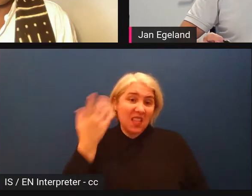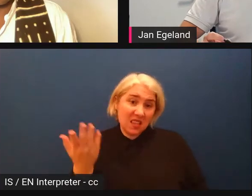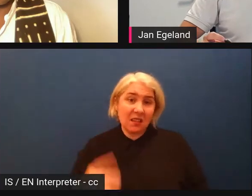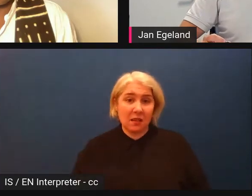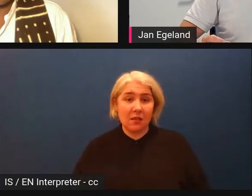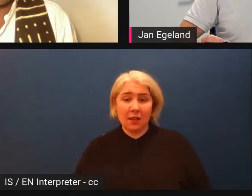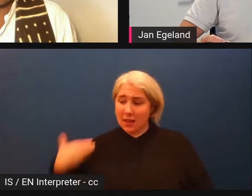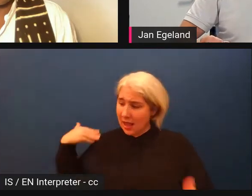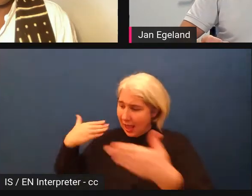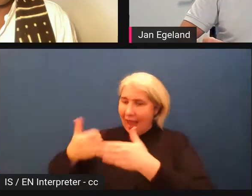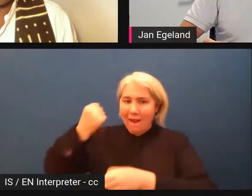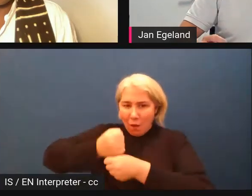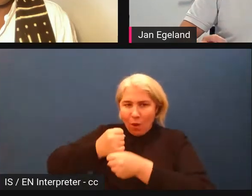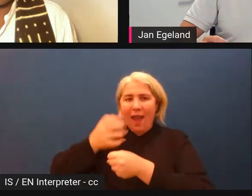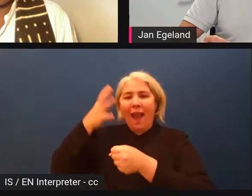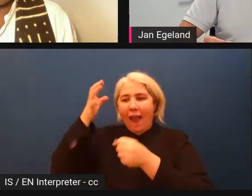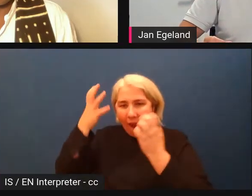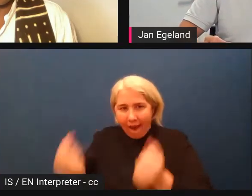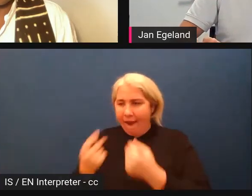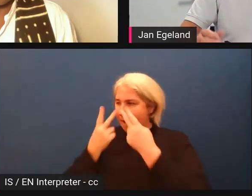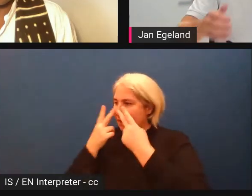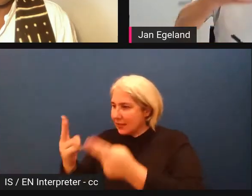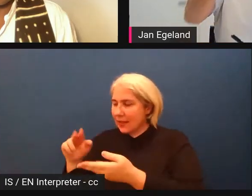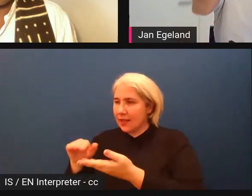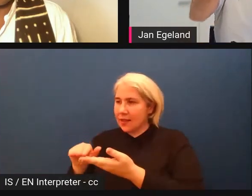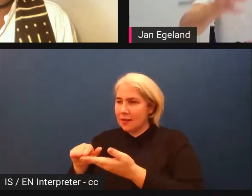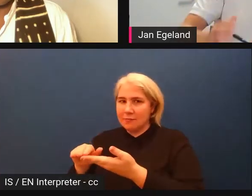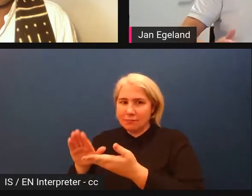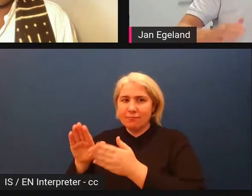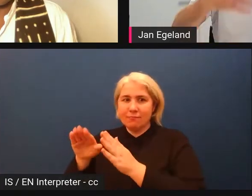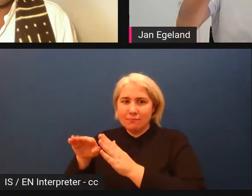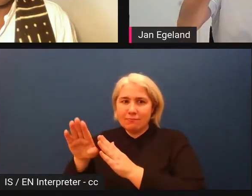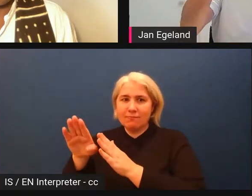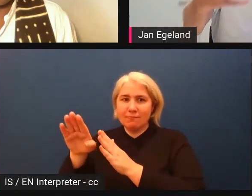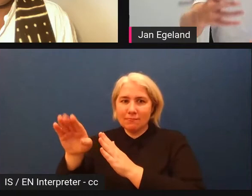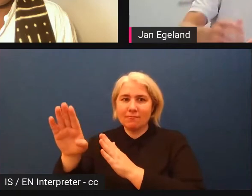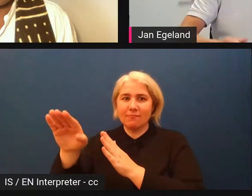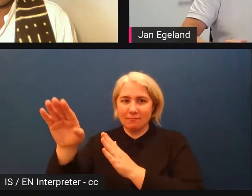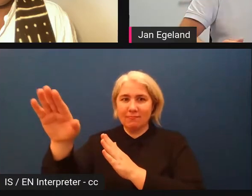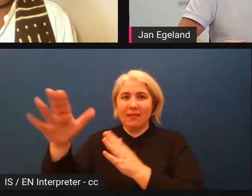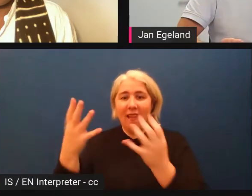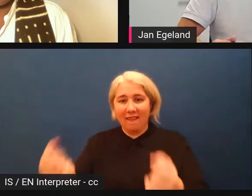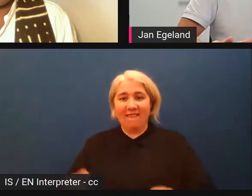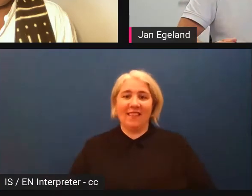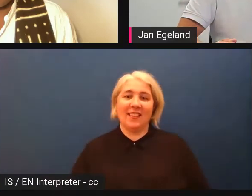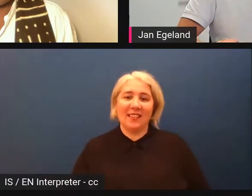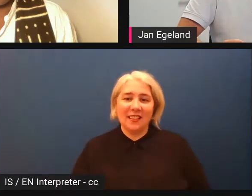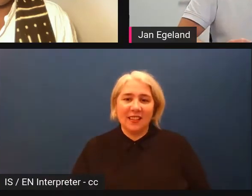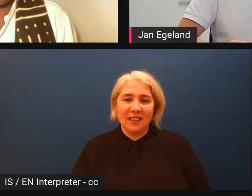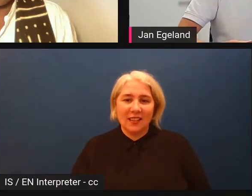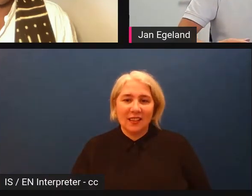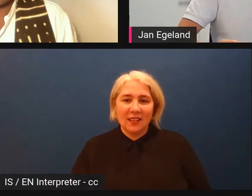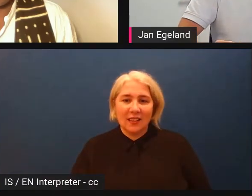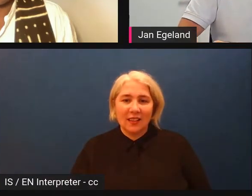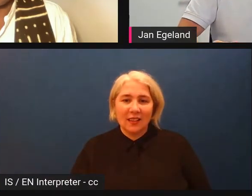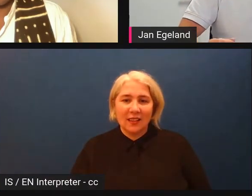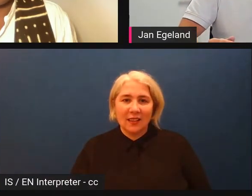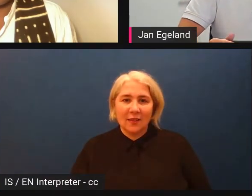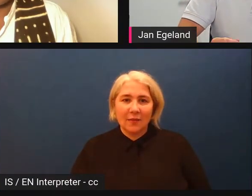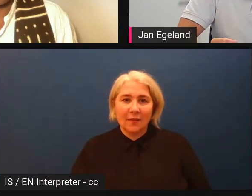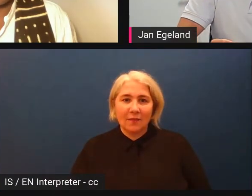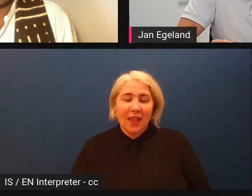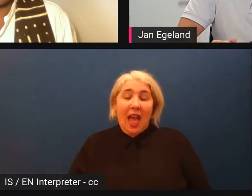also we're better in being more self-critical. I mean, the core human understanding is a good example of that. So that's what keeps me going.